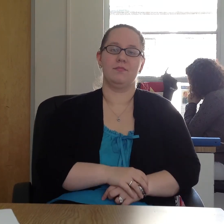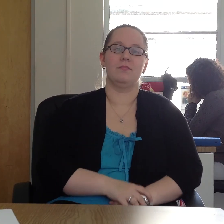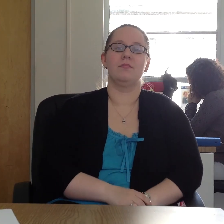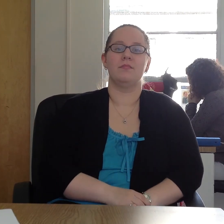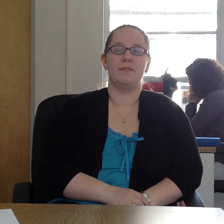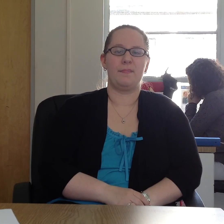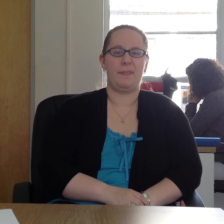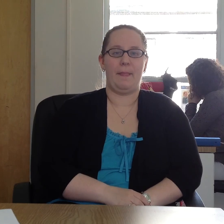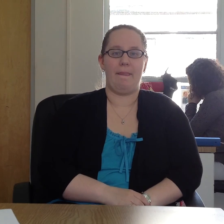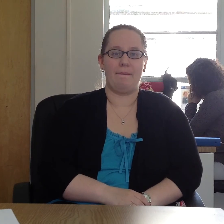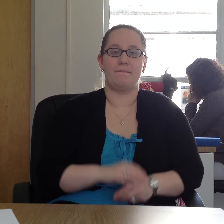10.